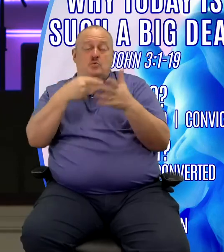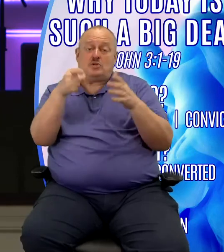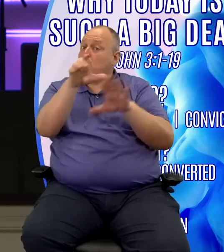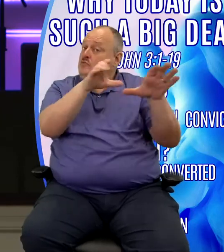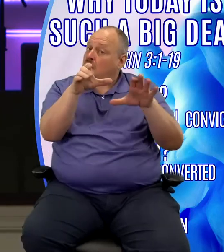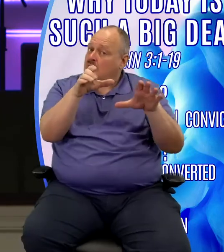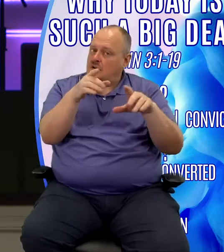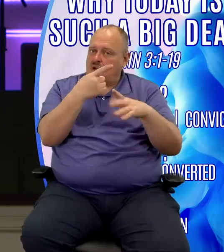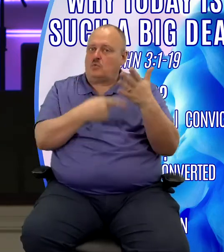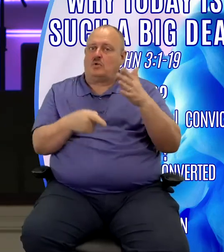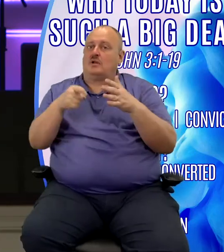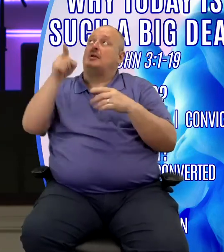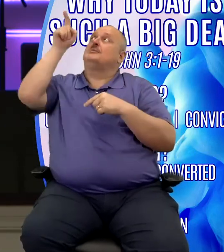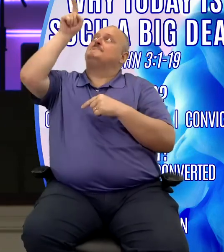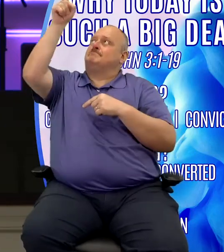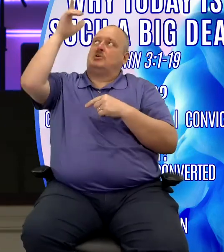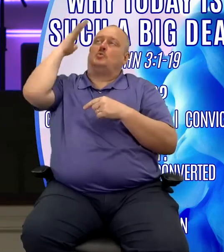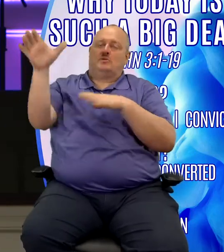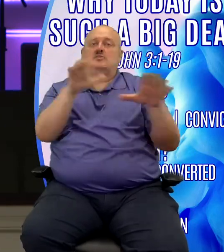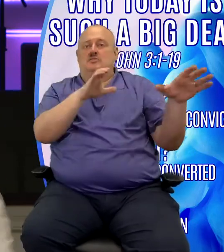but based on what I'm going to do